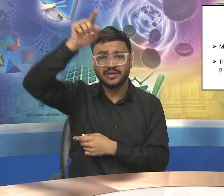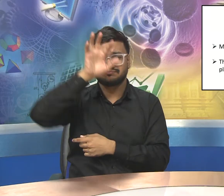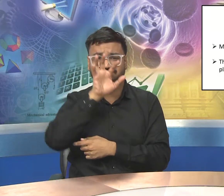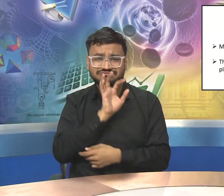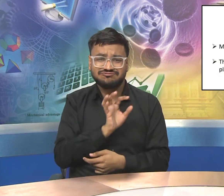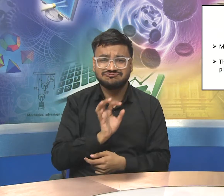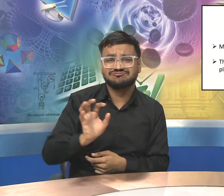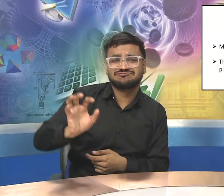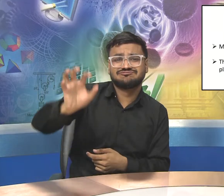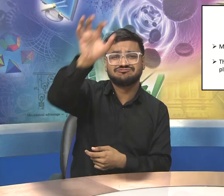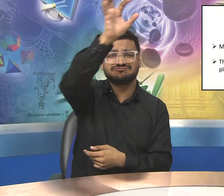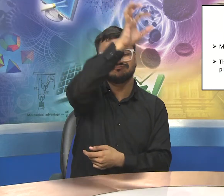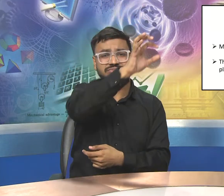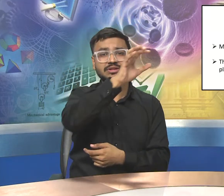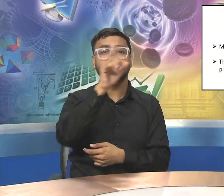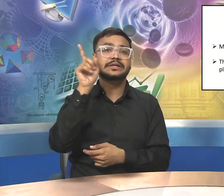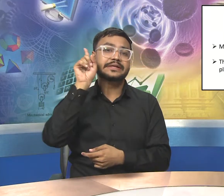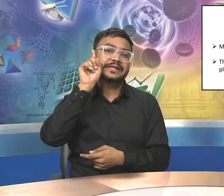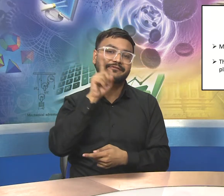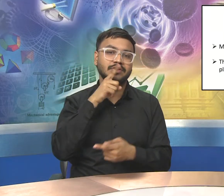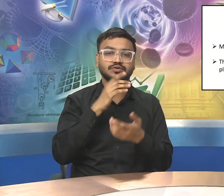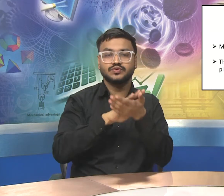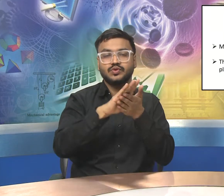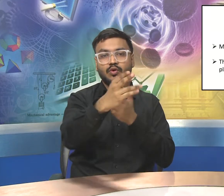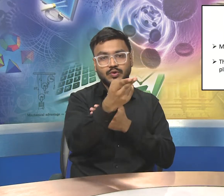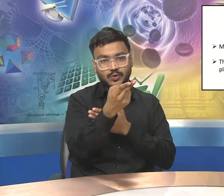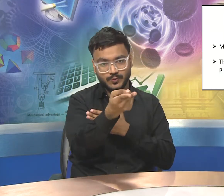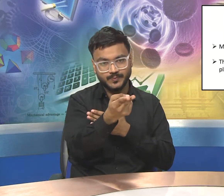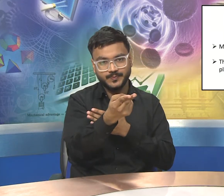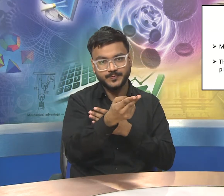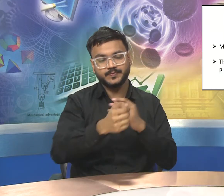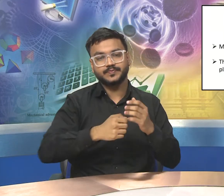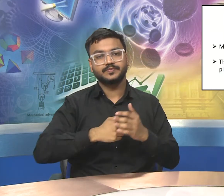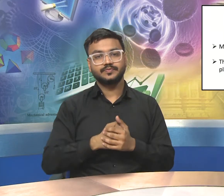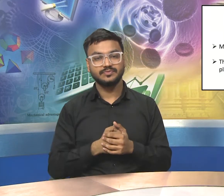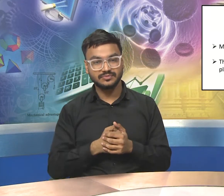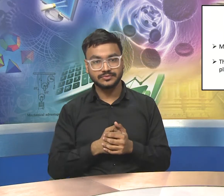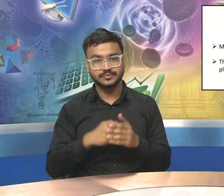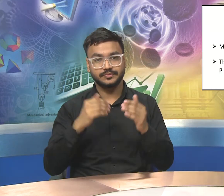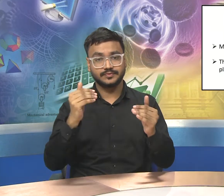Most deaf schools had their own hostels.